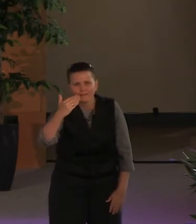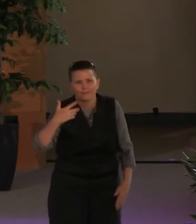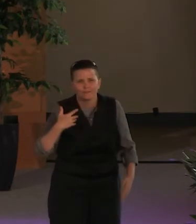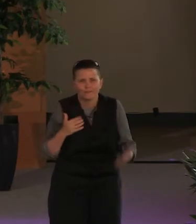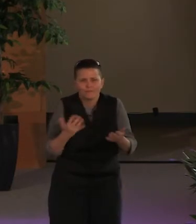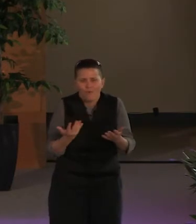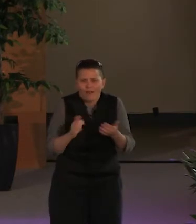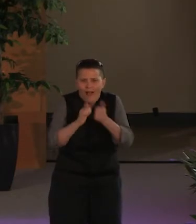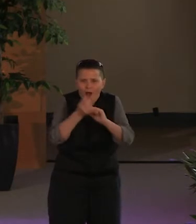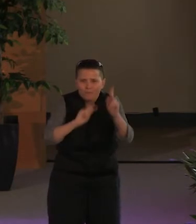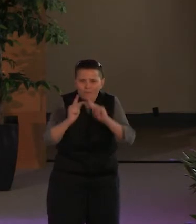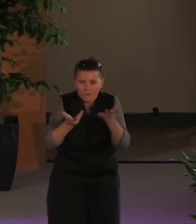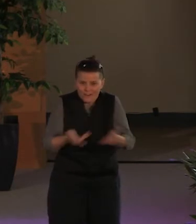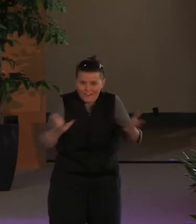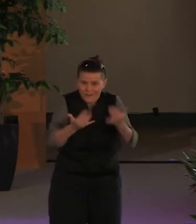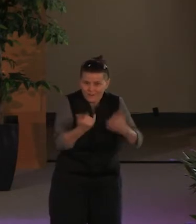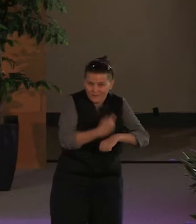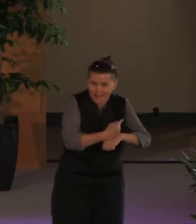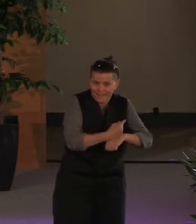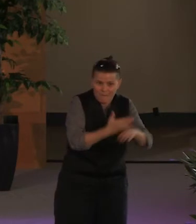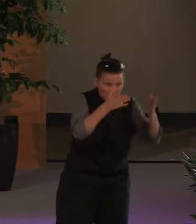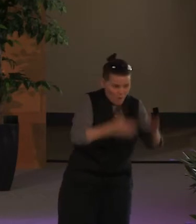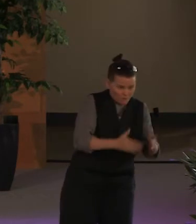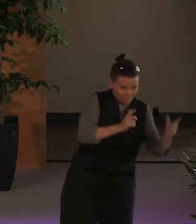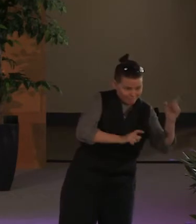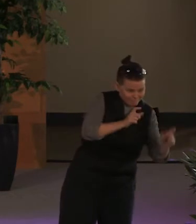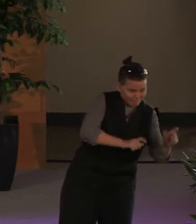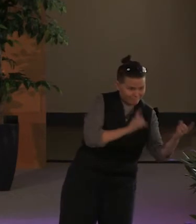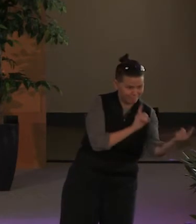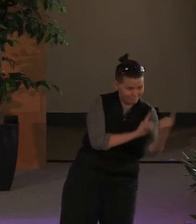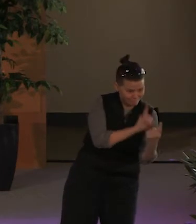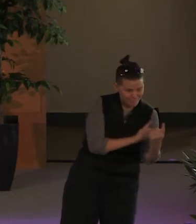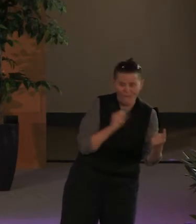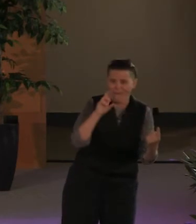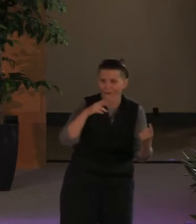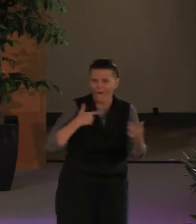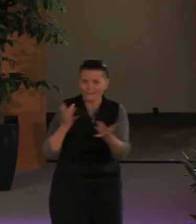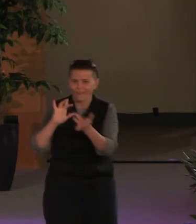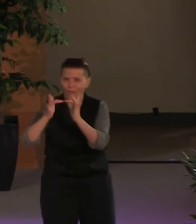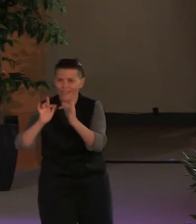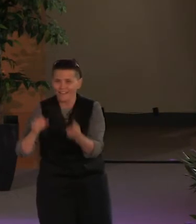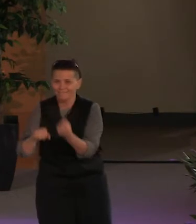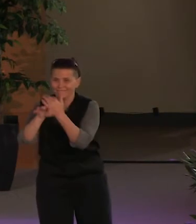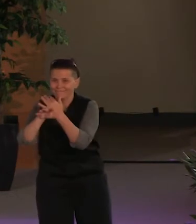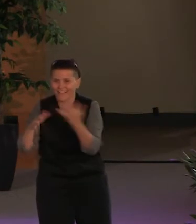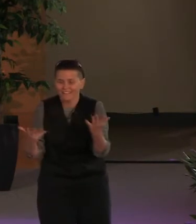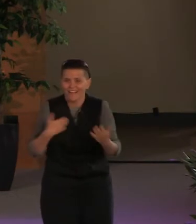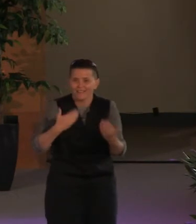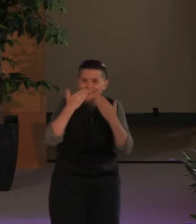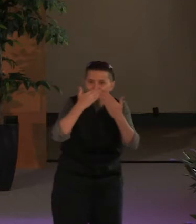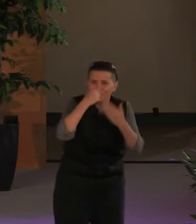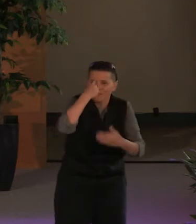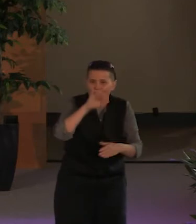here, and thank you for everything that brings this church together to be what it is. We look forward